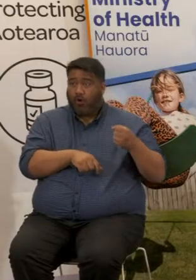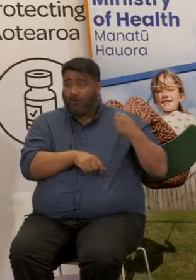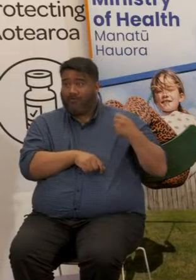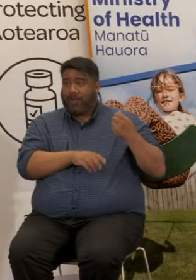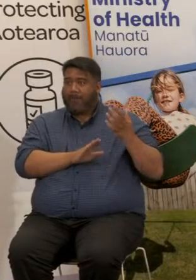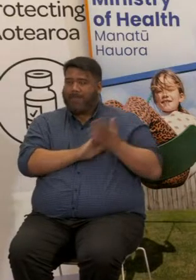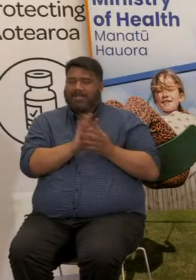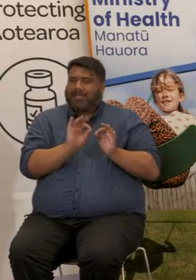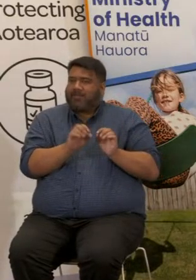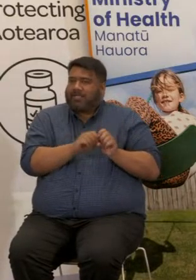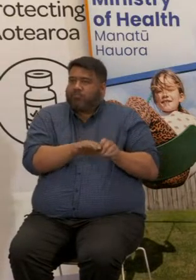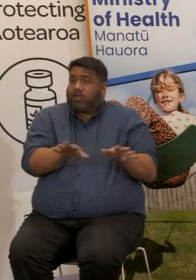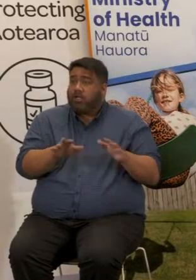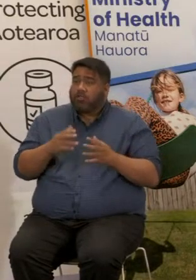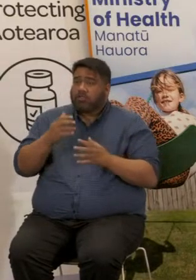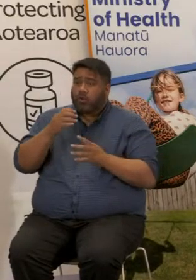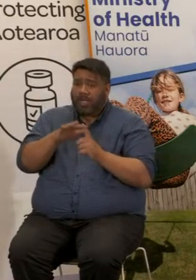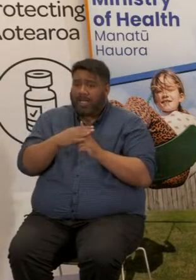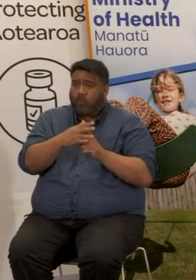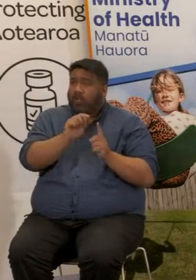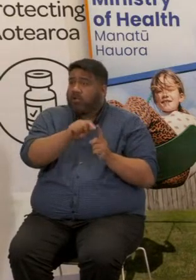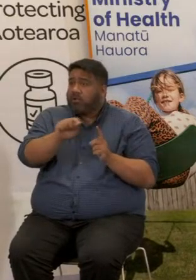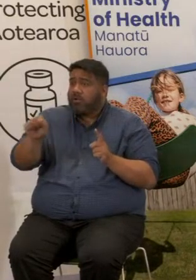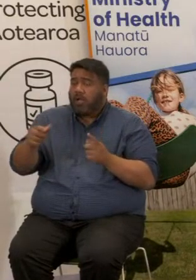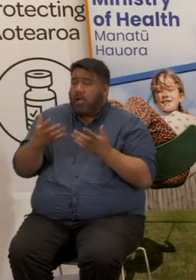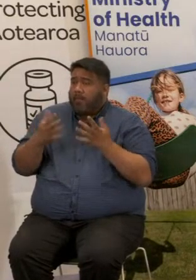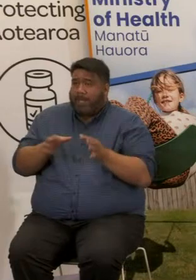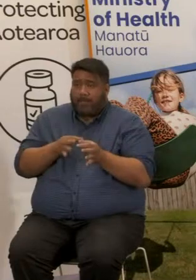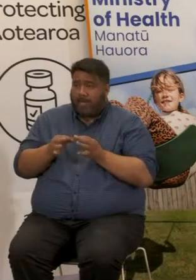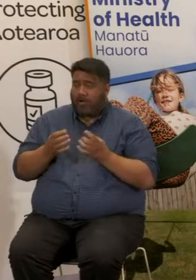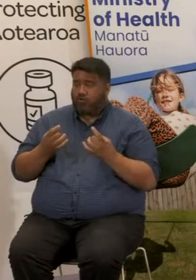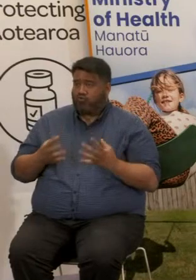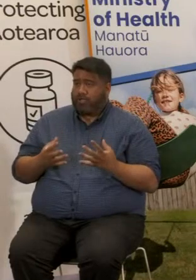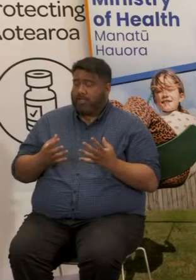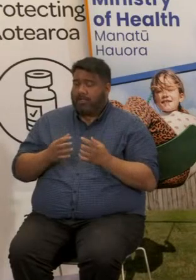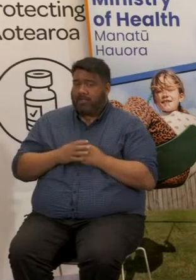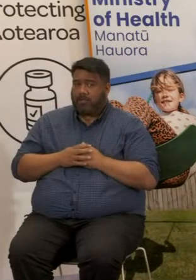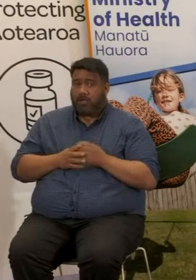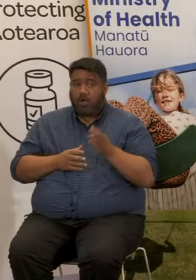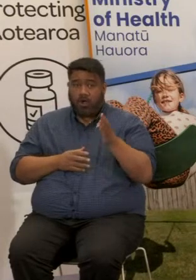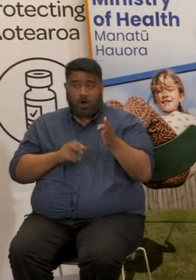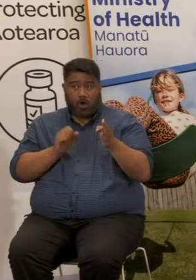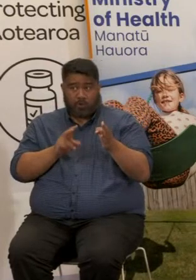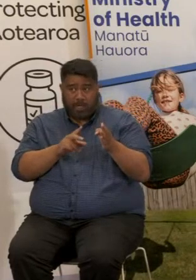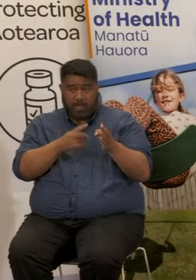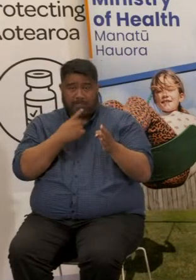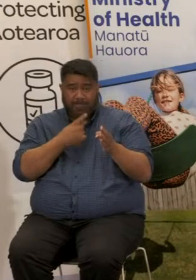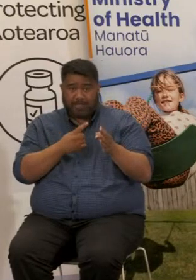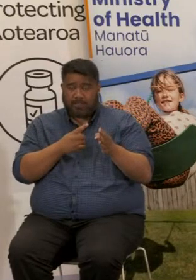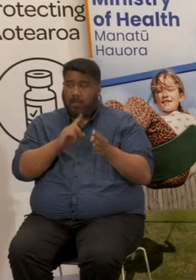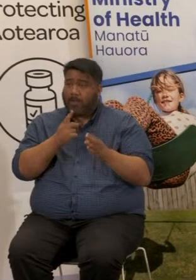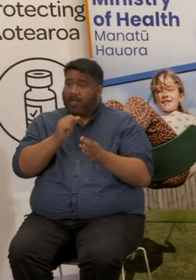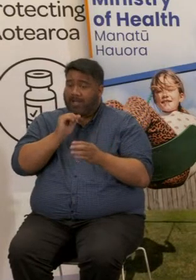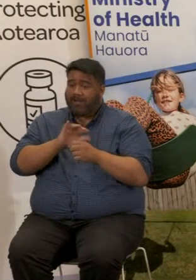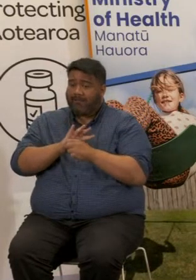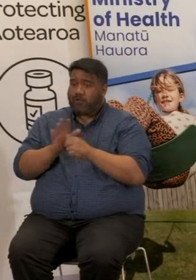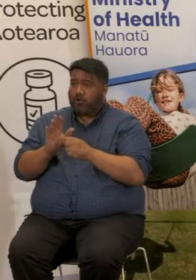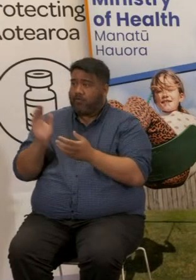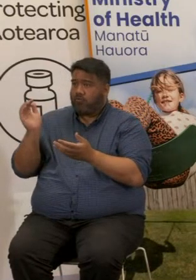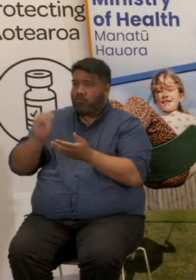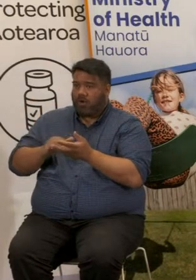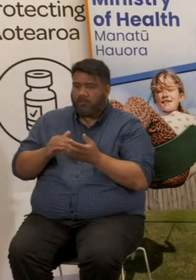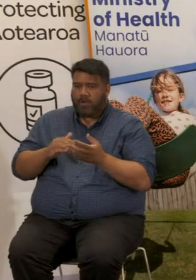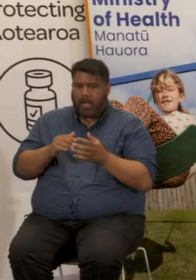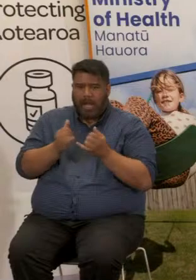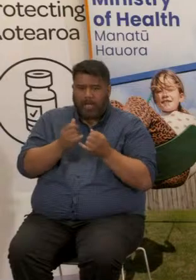really well, and we keep everybody else safe. Once COVID arrives in some of these communities and they start seeing Uncle or Whai